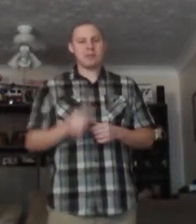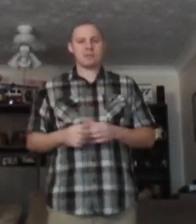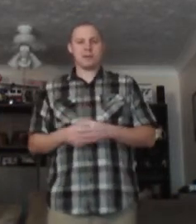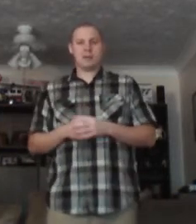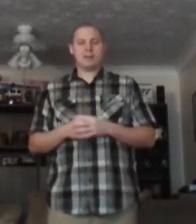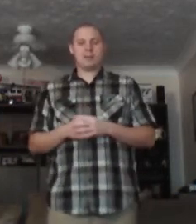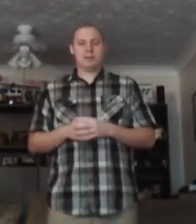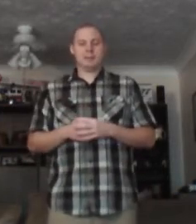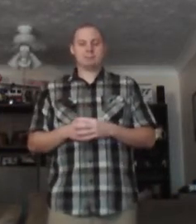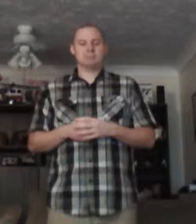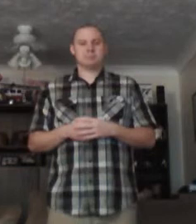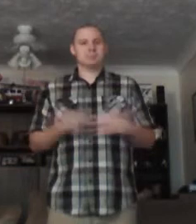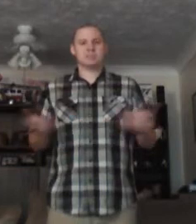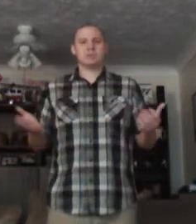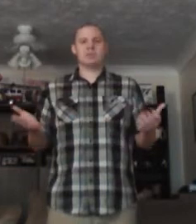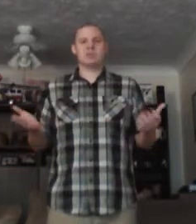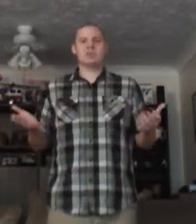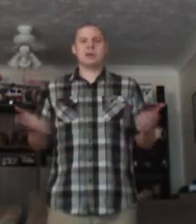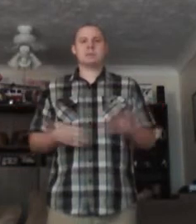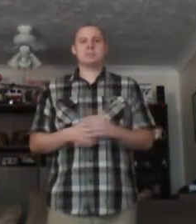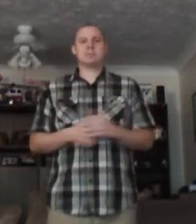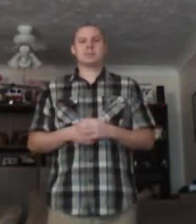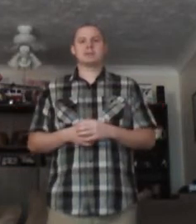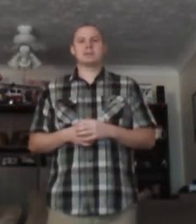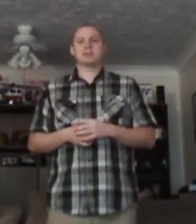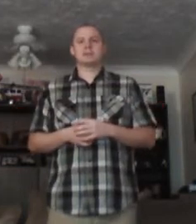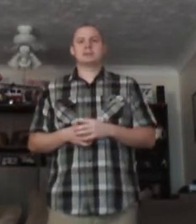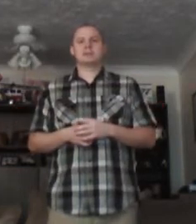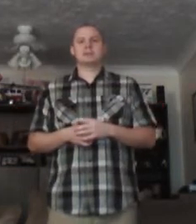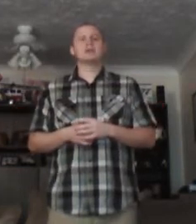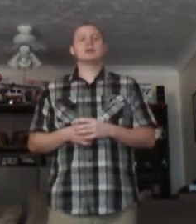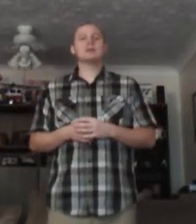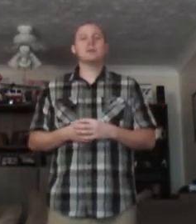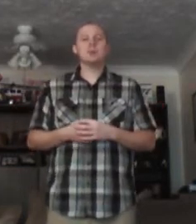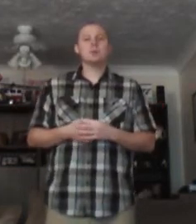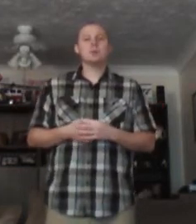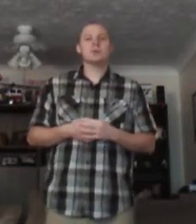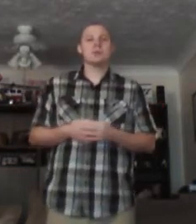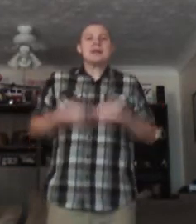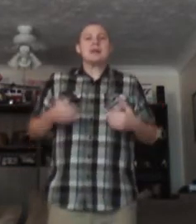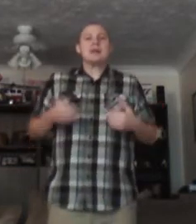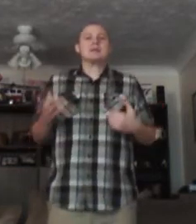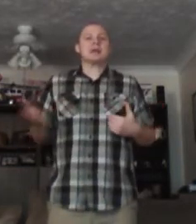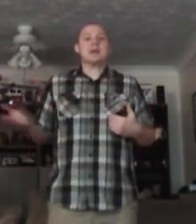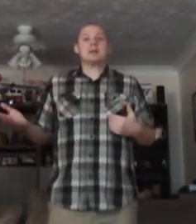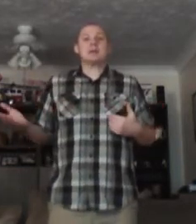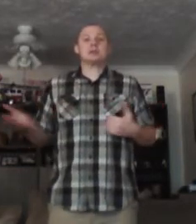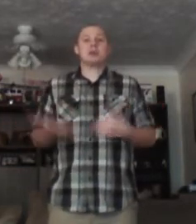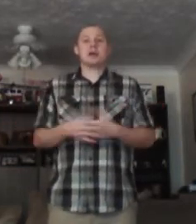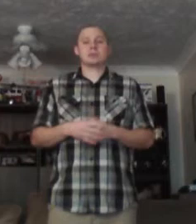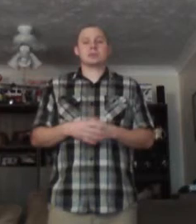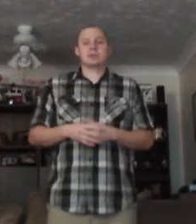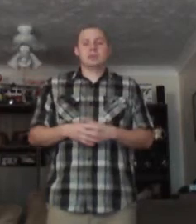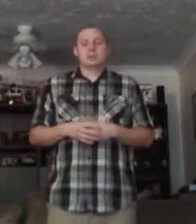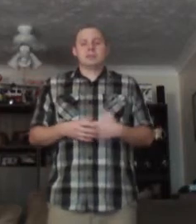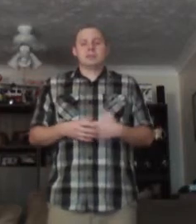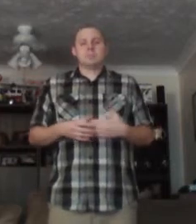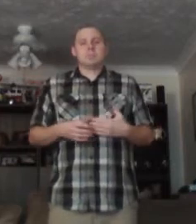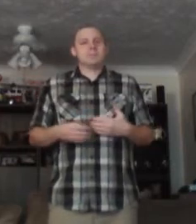everybody. So what do you do now? Luckily for you, there may not be a lot of damage to your house. What